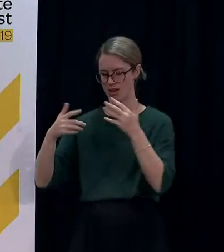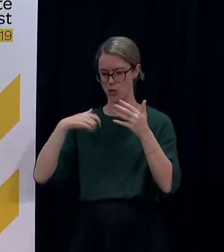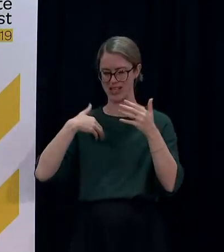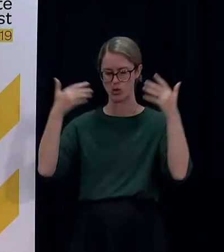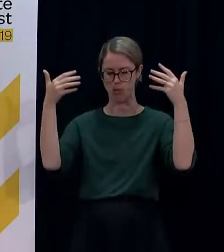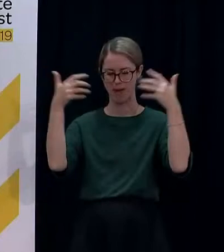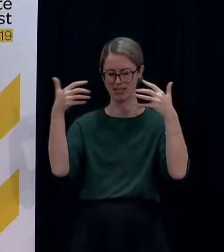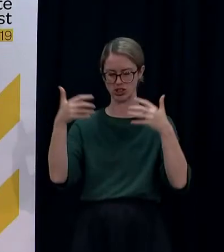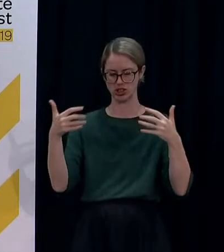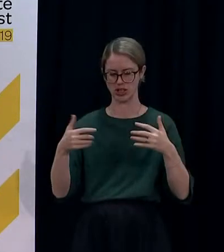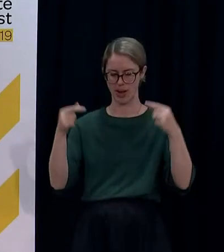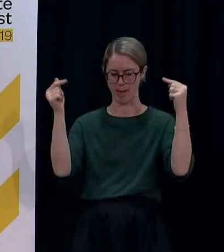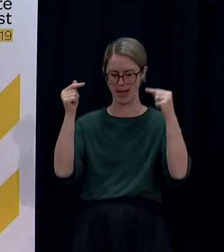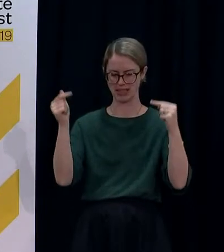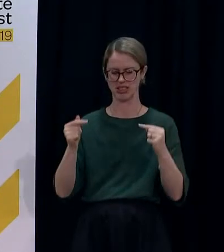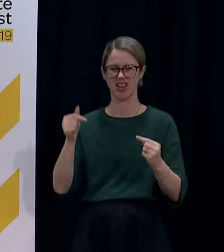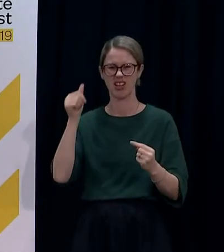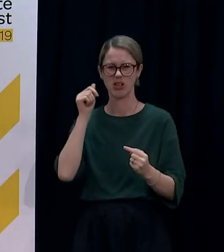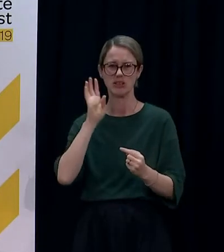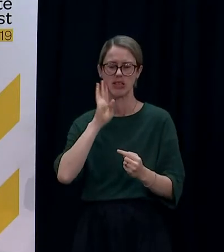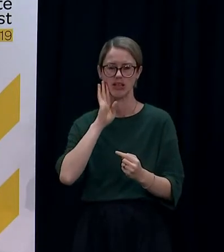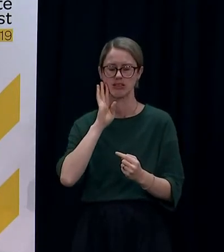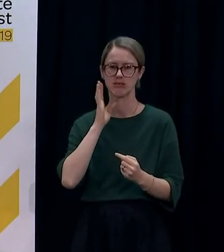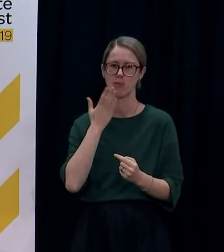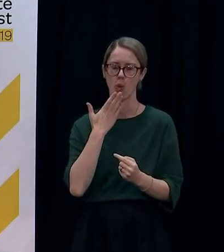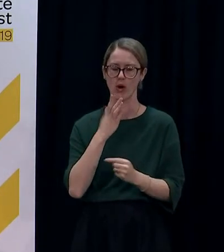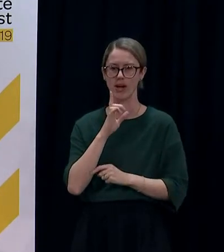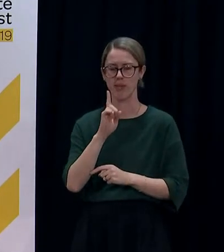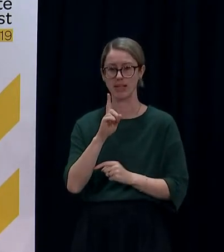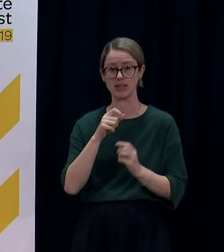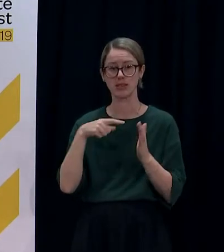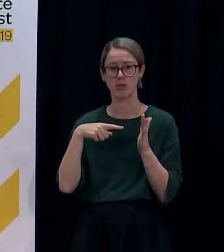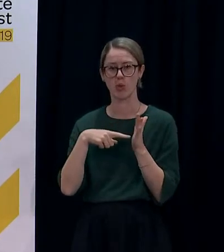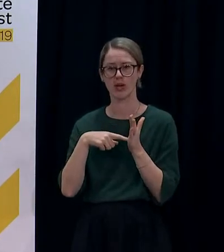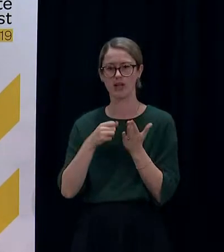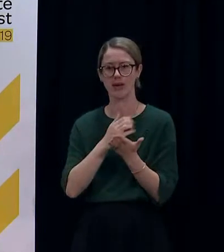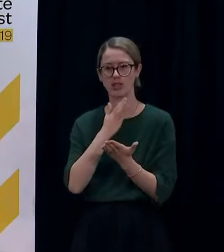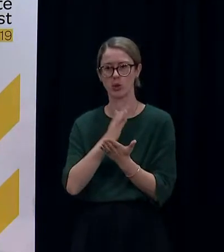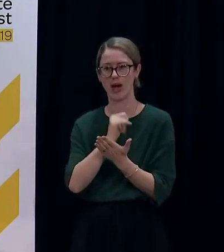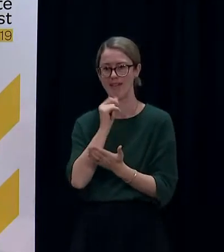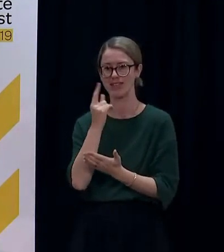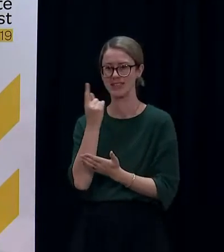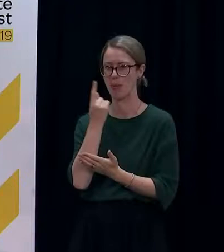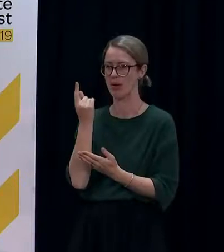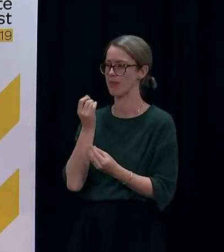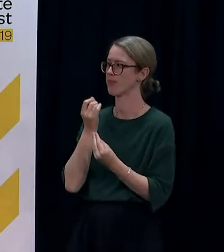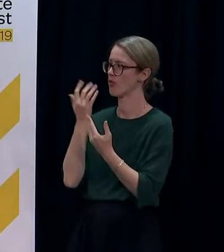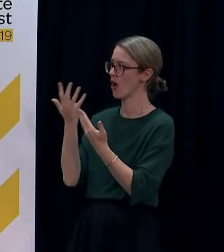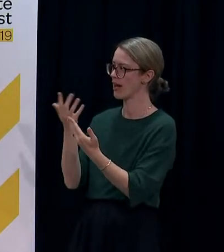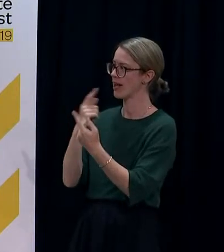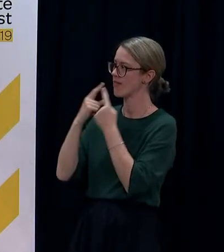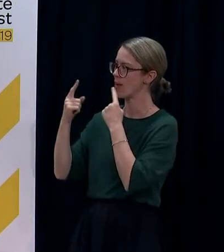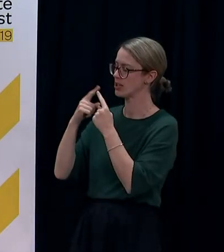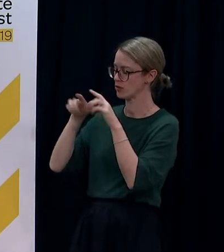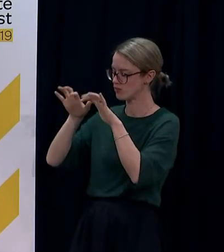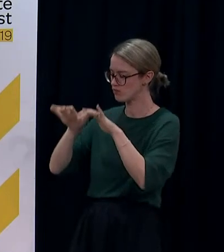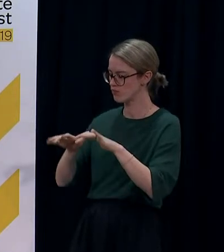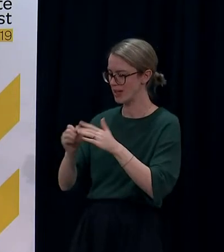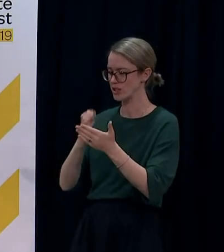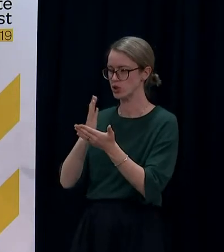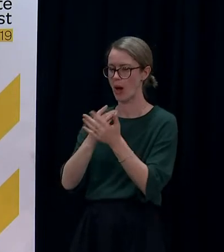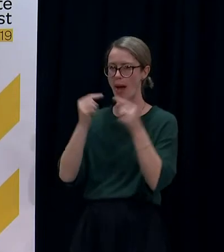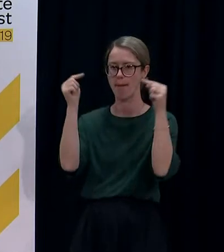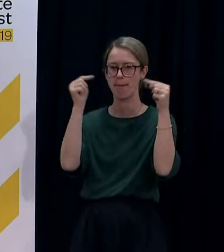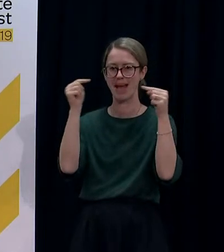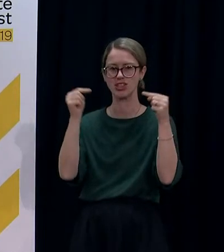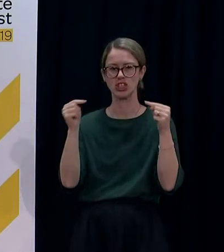And I know it sounds like quite a dull thing to dwell on, but it is very important that when people are providing their information, it is the same